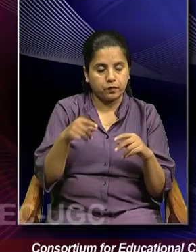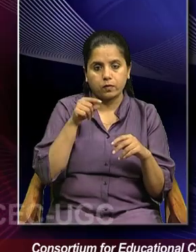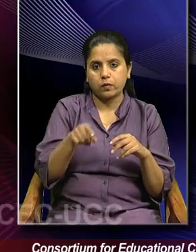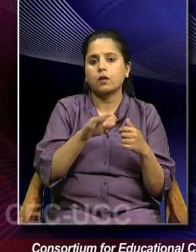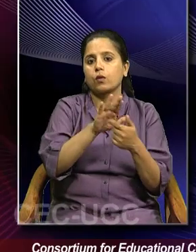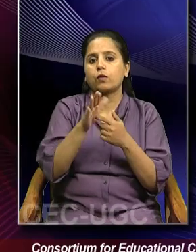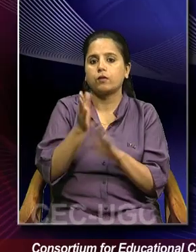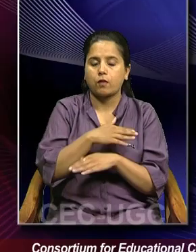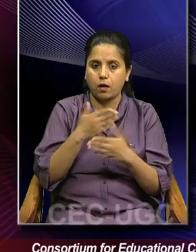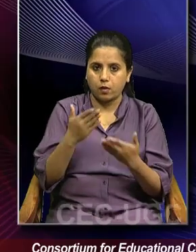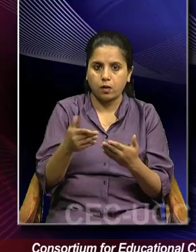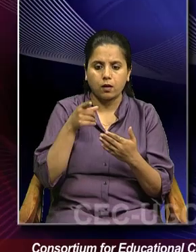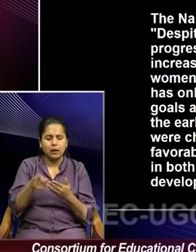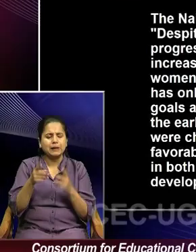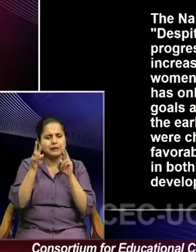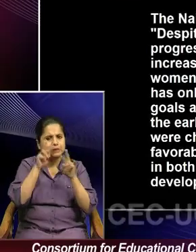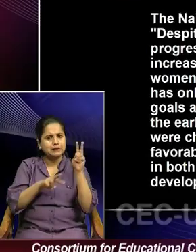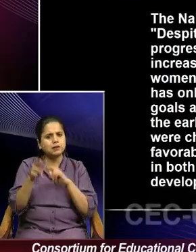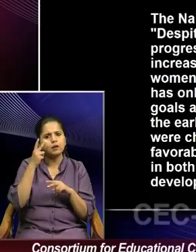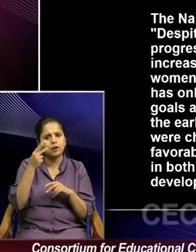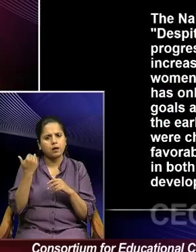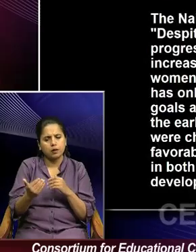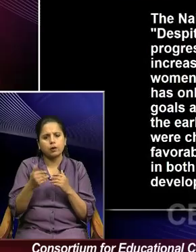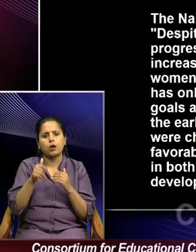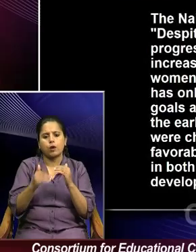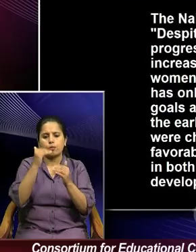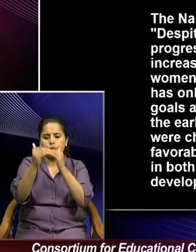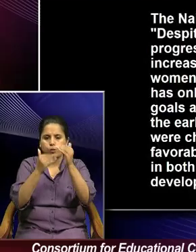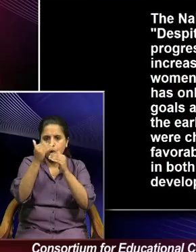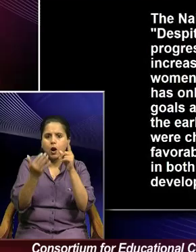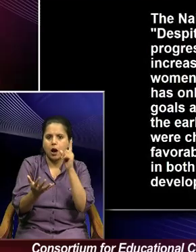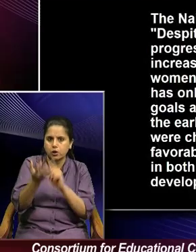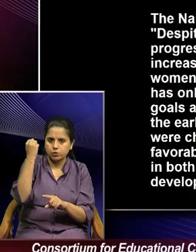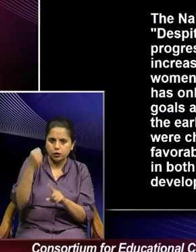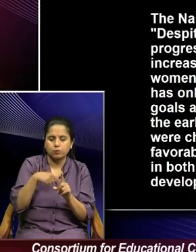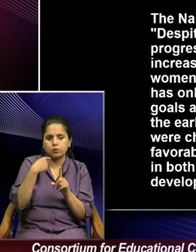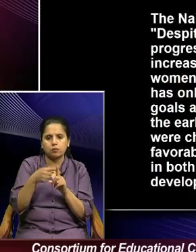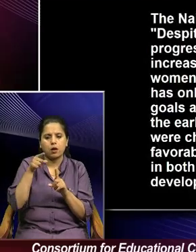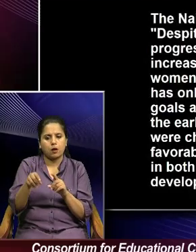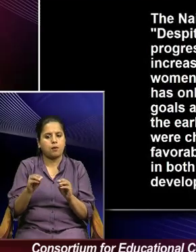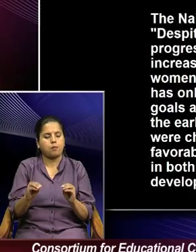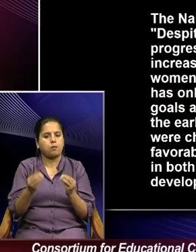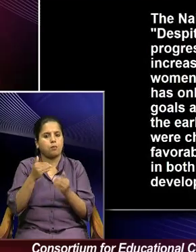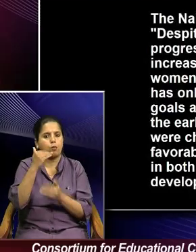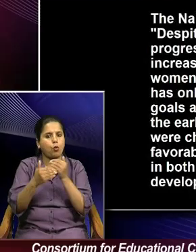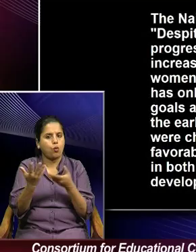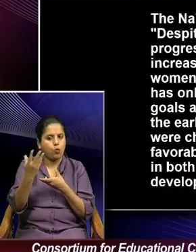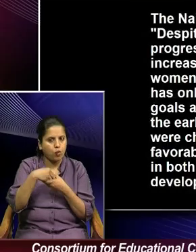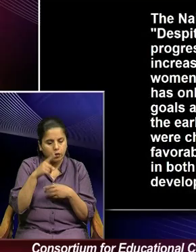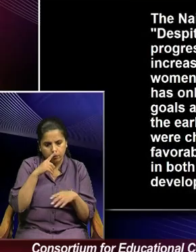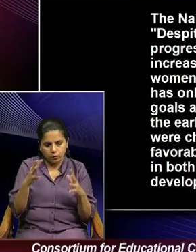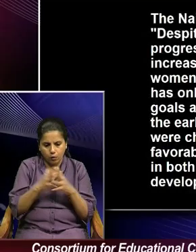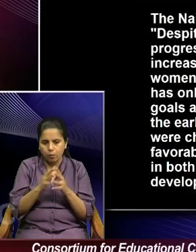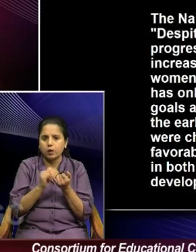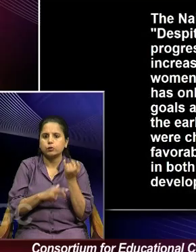quote from there, that despite the considerable progress achieved and the increasing participation of women in